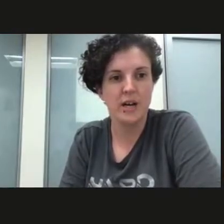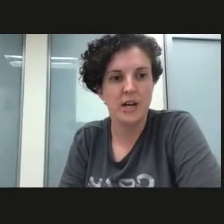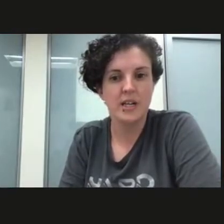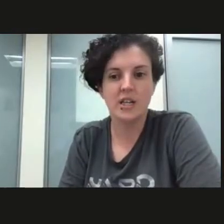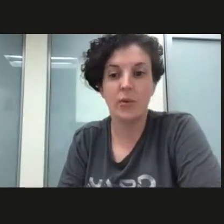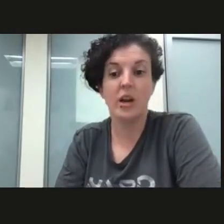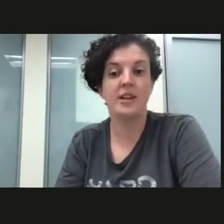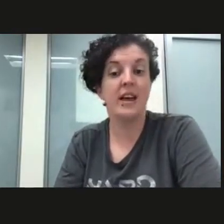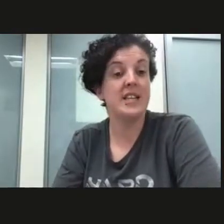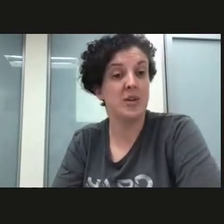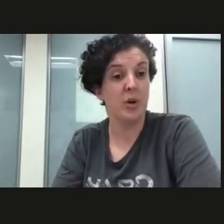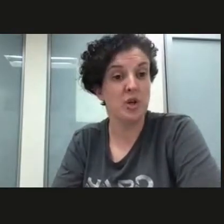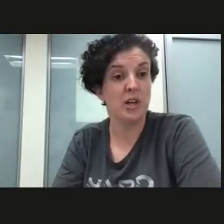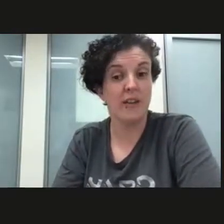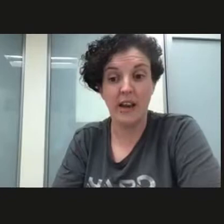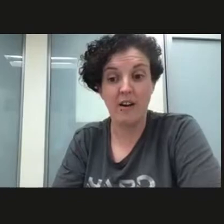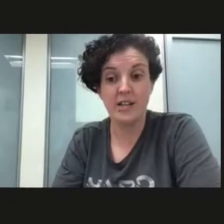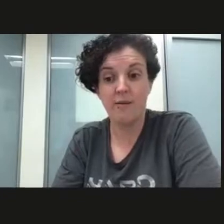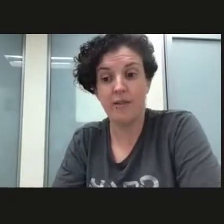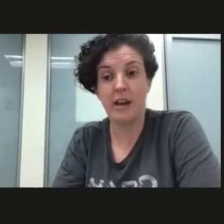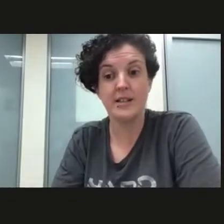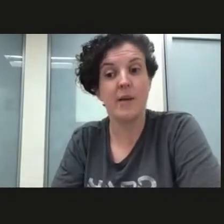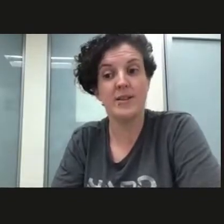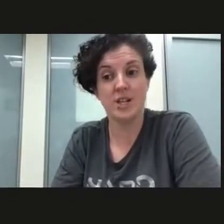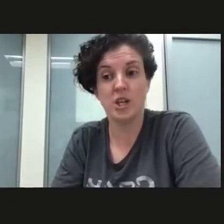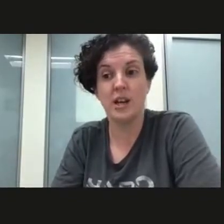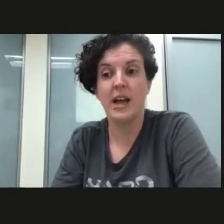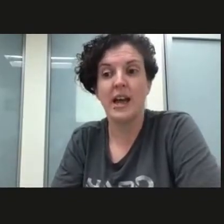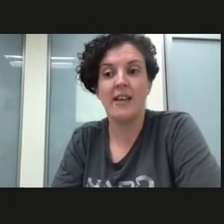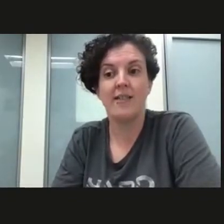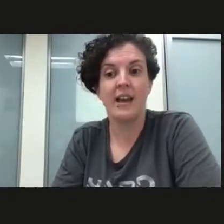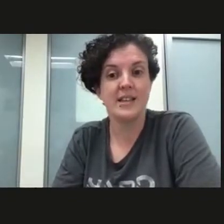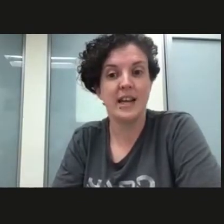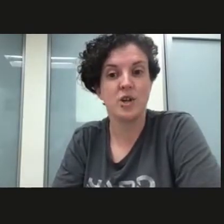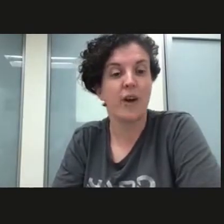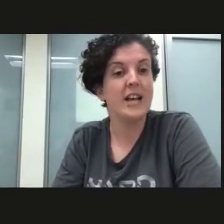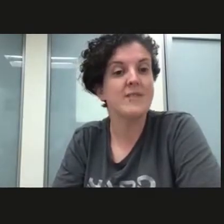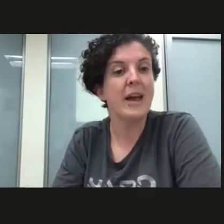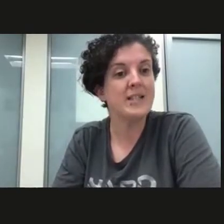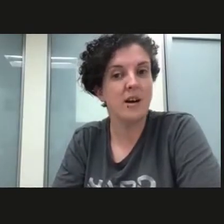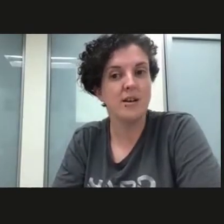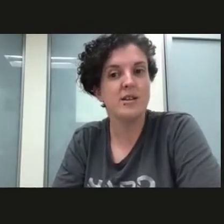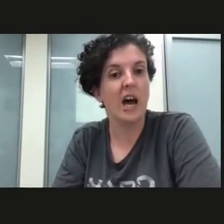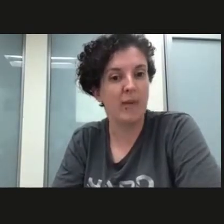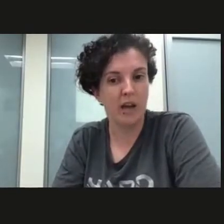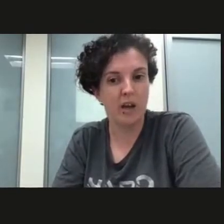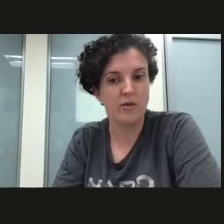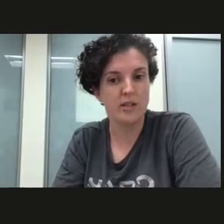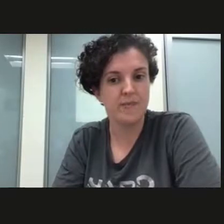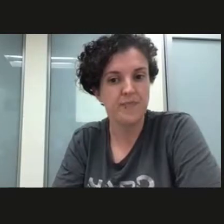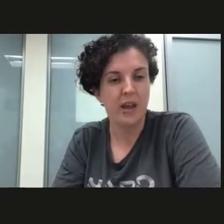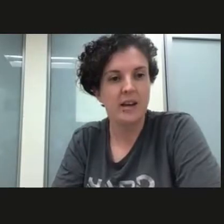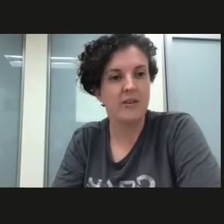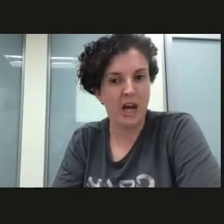information. So we looked at their distribution in the narrative, that is their position in the intonational phrase based on timing